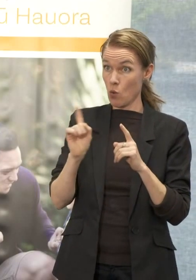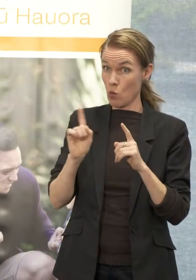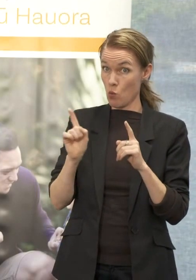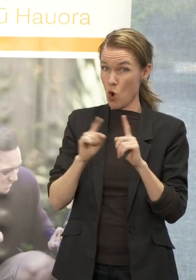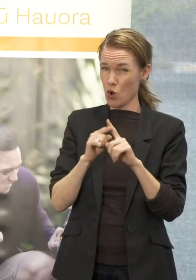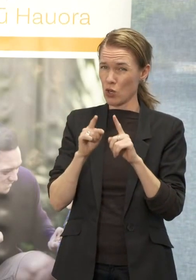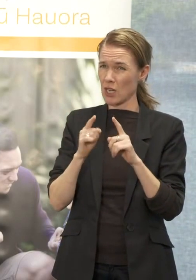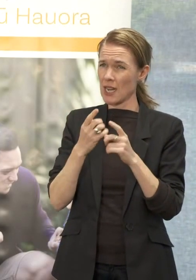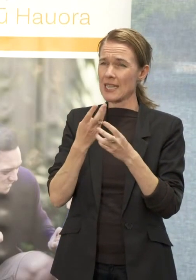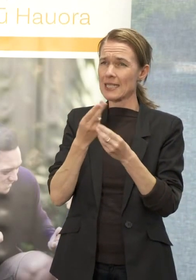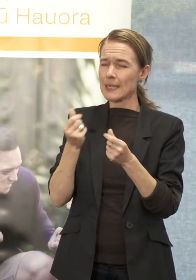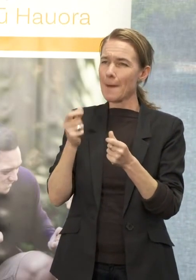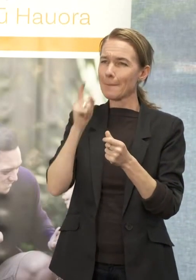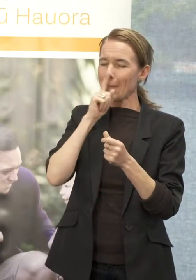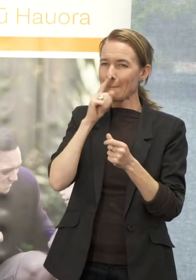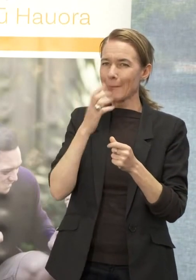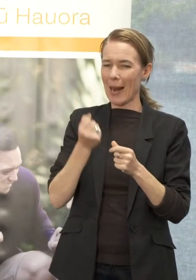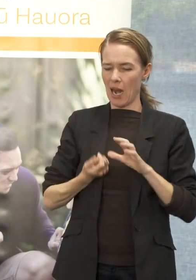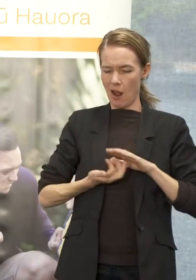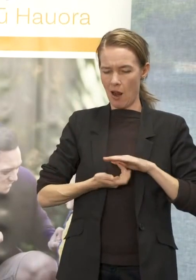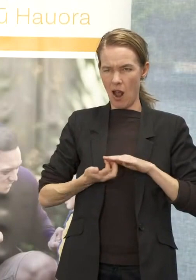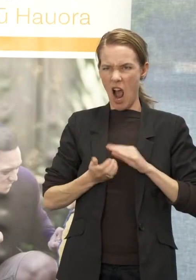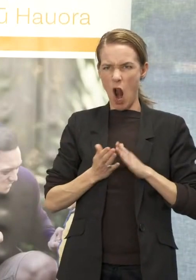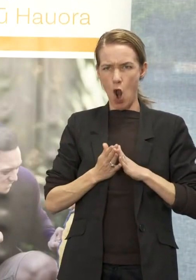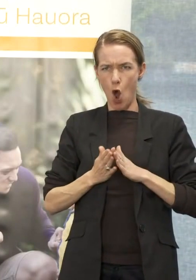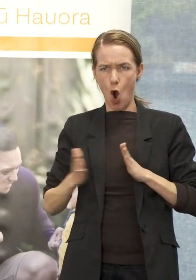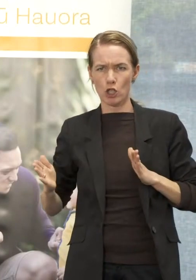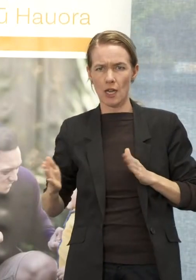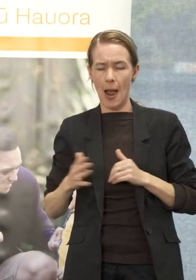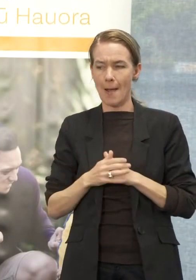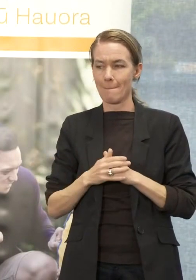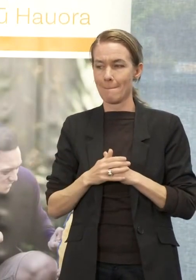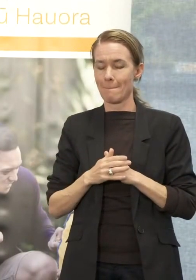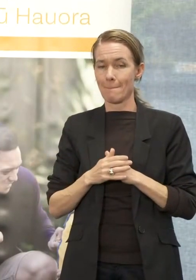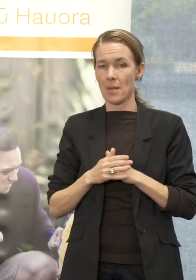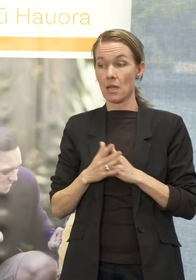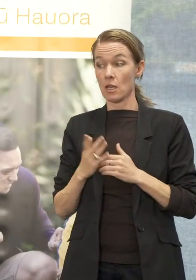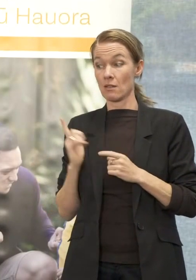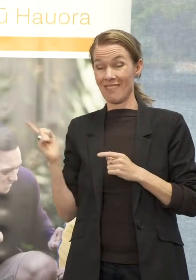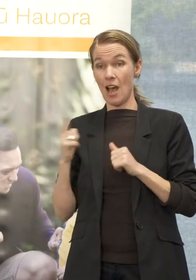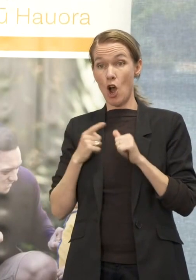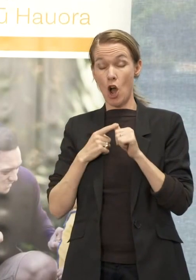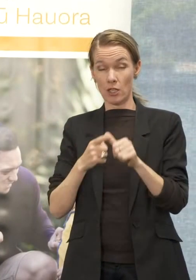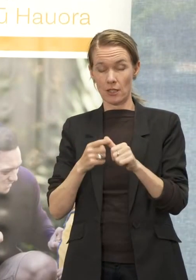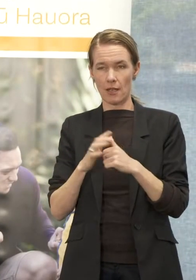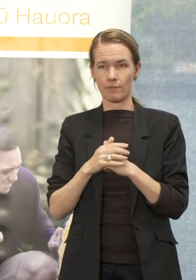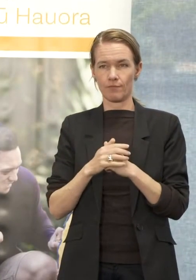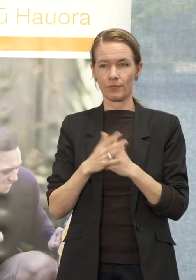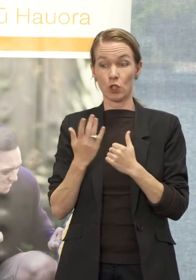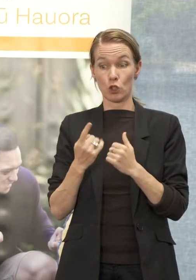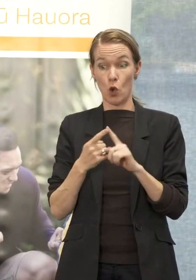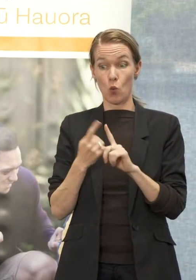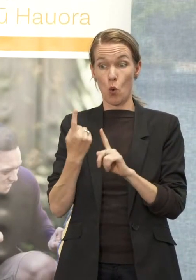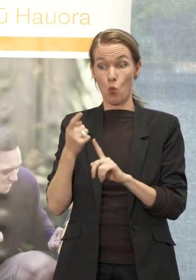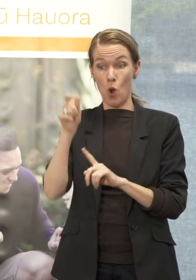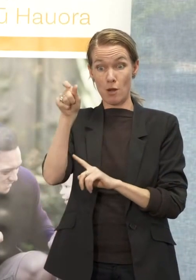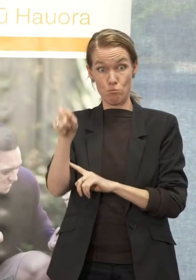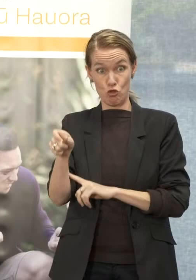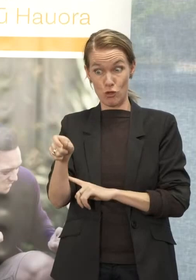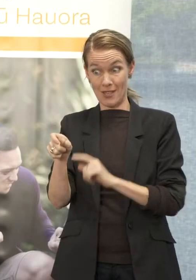it's... That's right. So when we reported him on the 19th of September, we were potentially looking at if